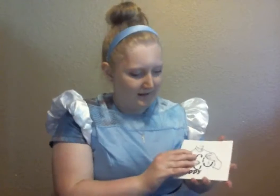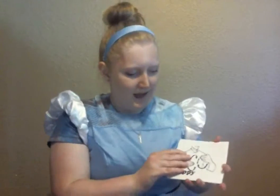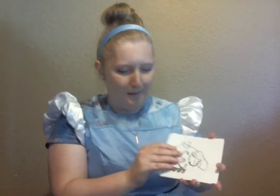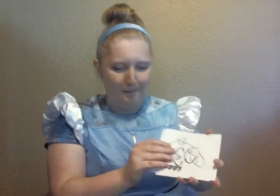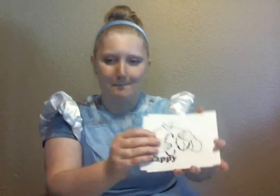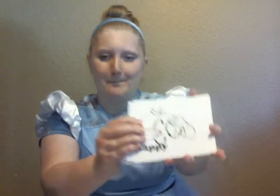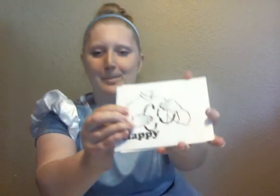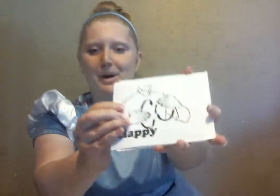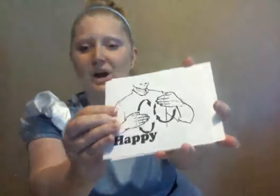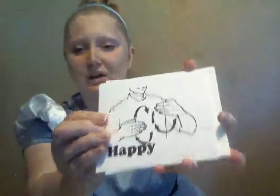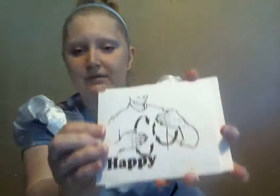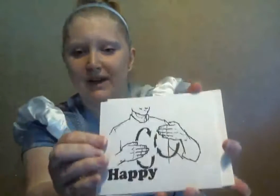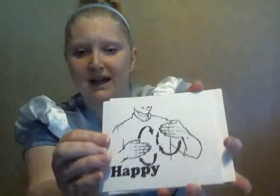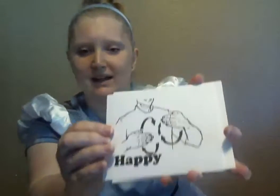that. Perfect.